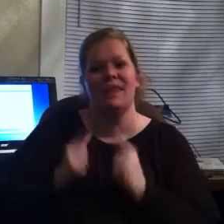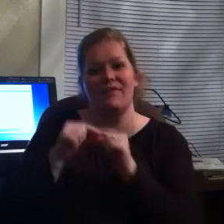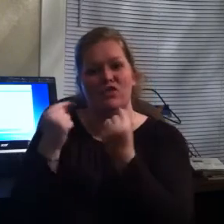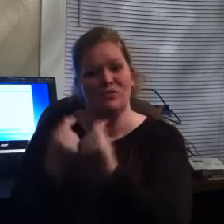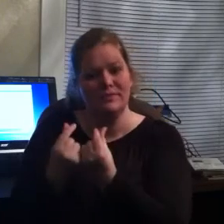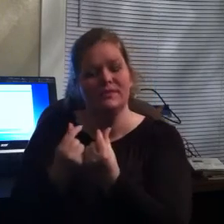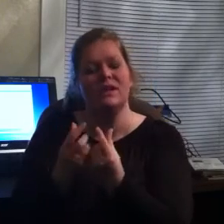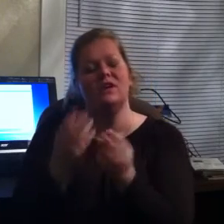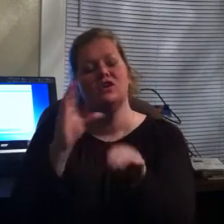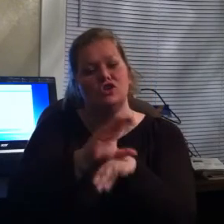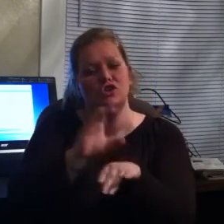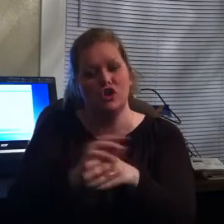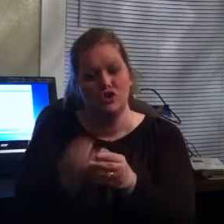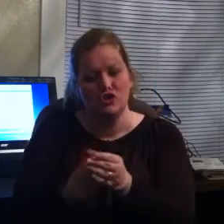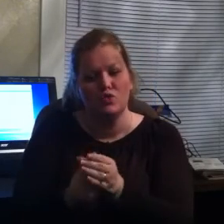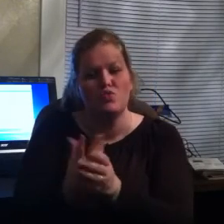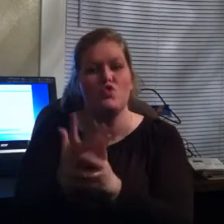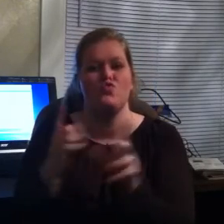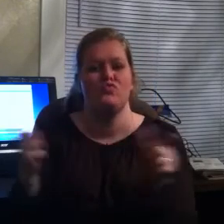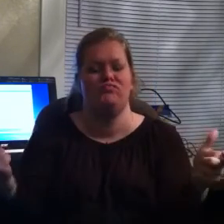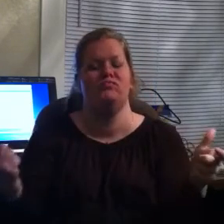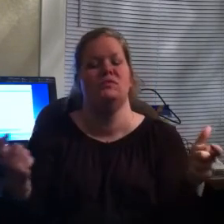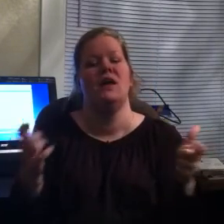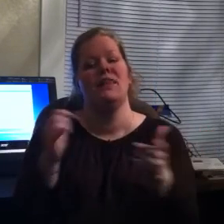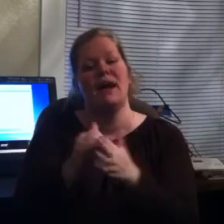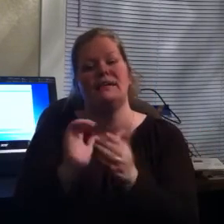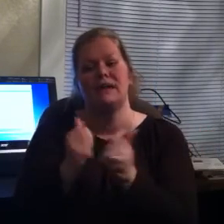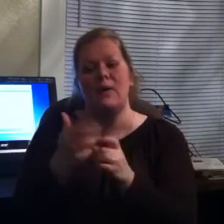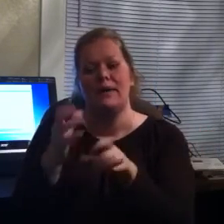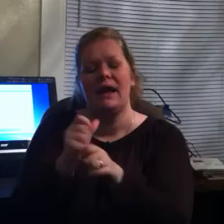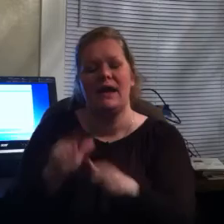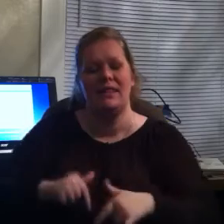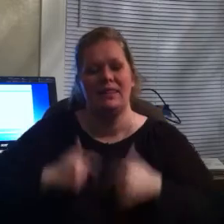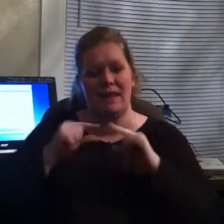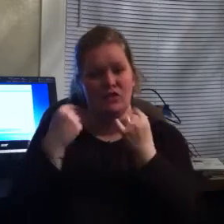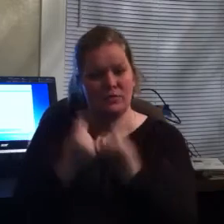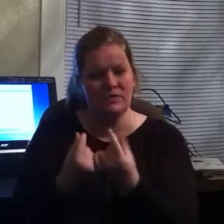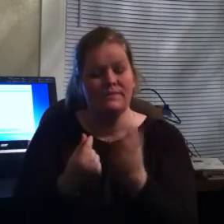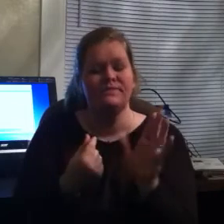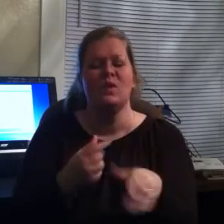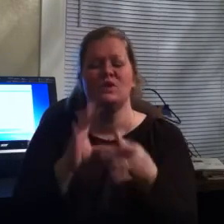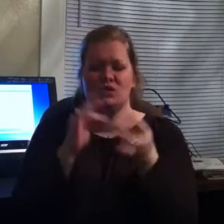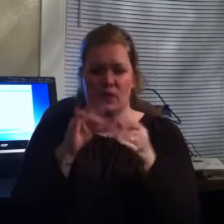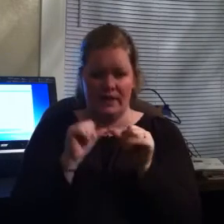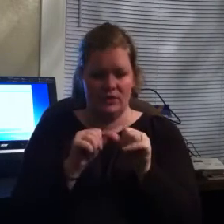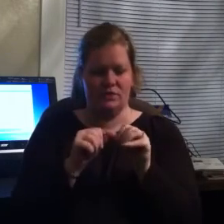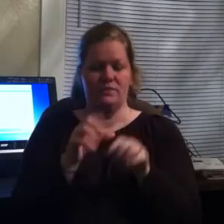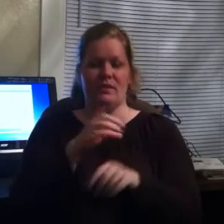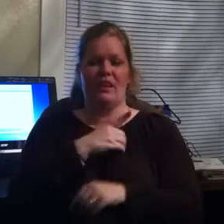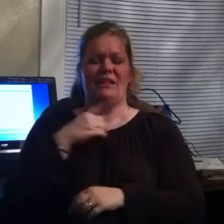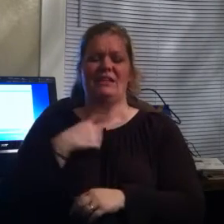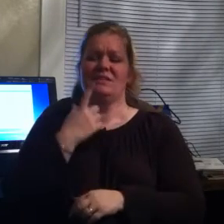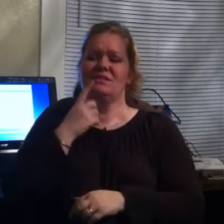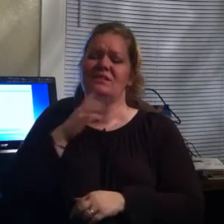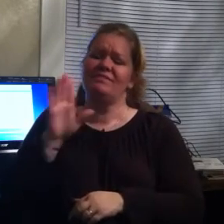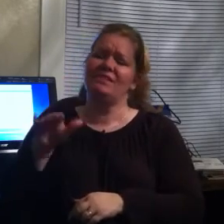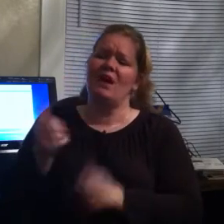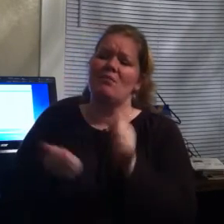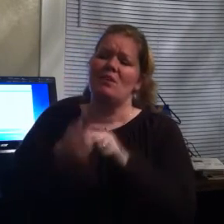where we get life groups from. Well, the story continued, and the deacons continued. Well, here's the reality. Most are college kids, and everybody